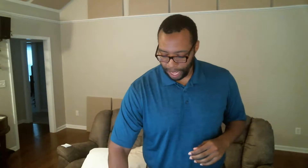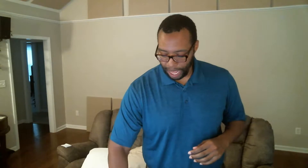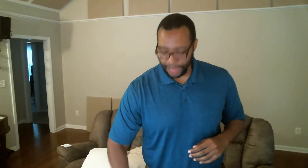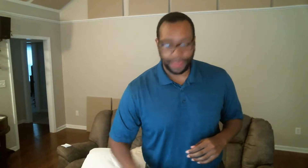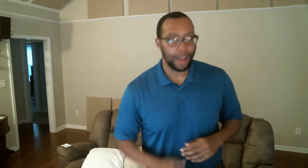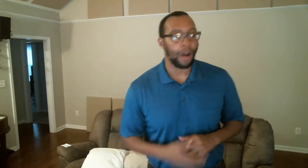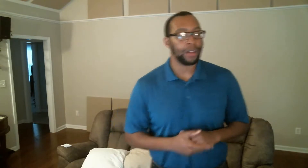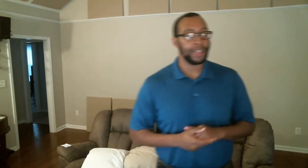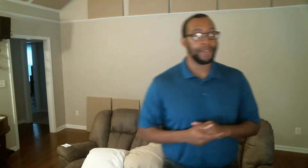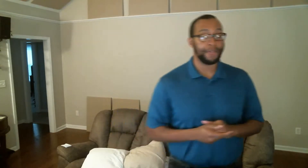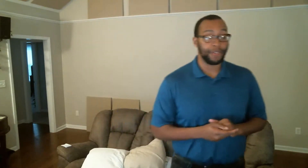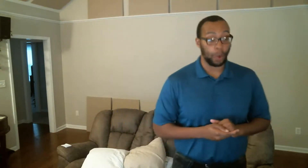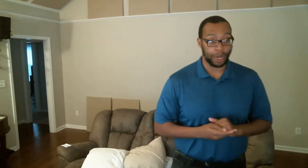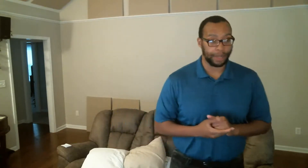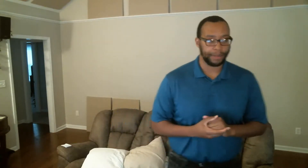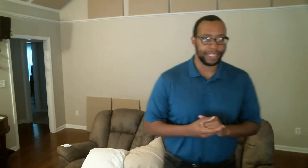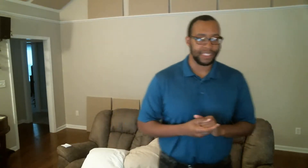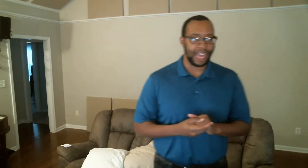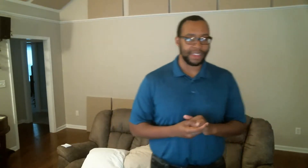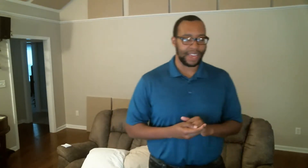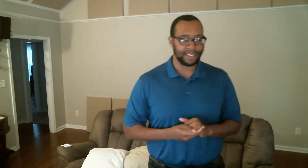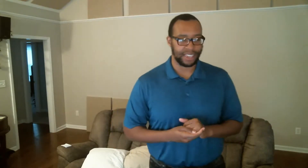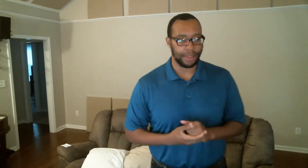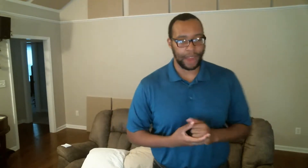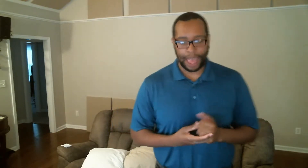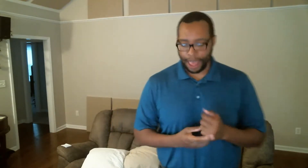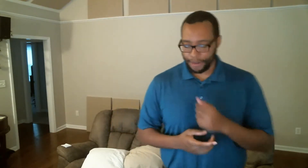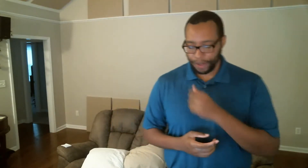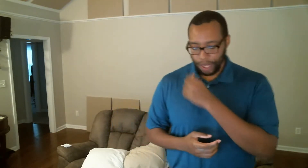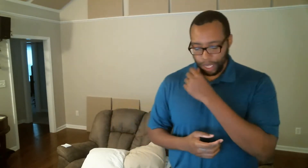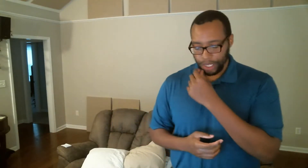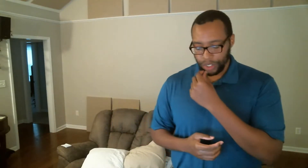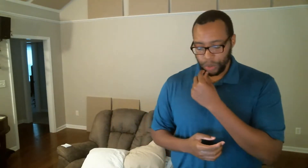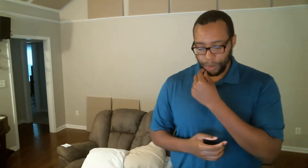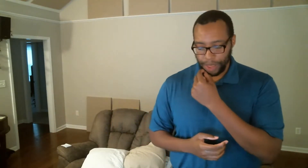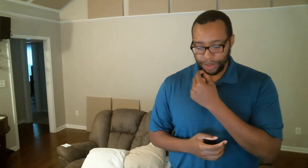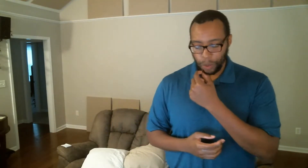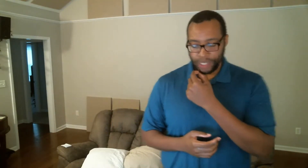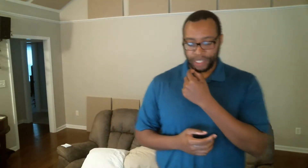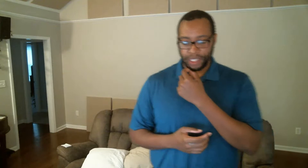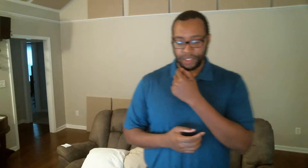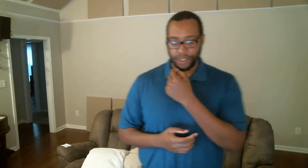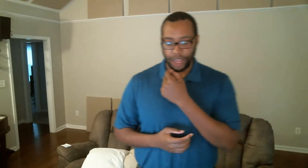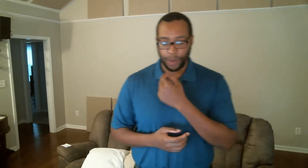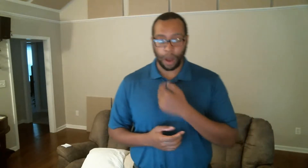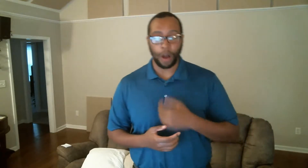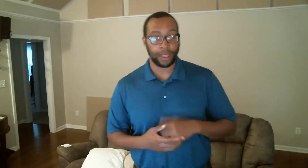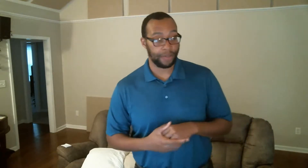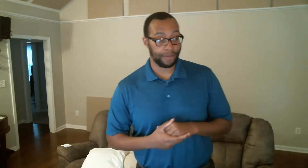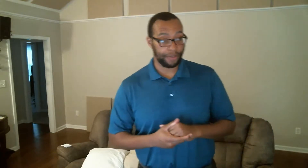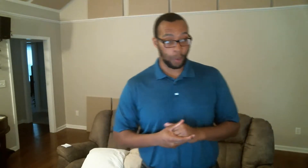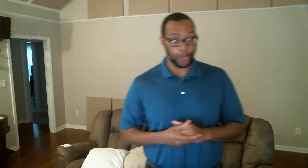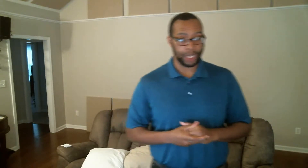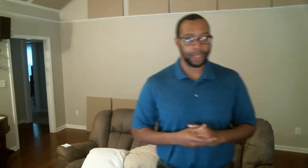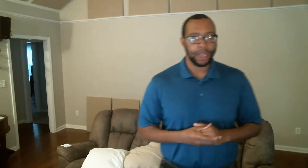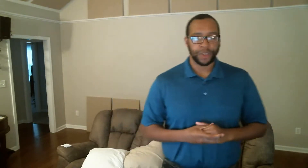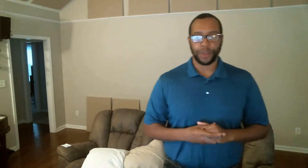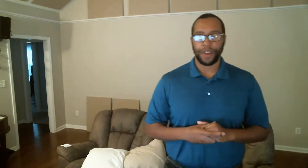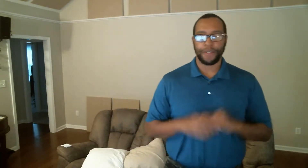and they all live in Florida. Let's sign that together. I have 2 brothers, 1 sister, and we all live in Florida. So the very first